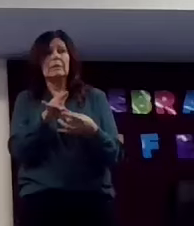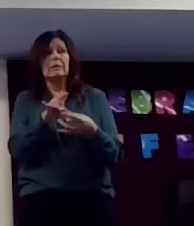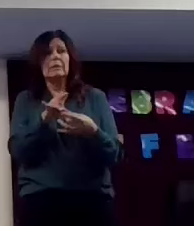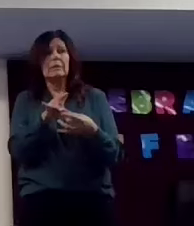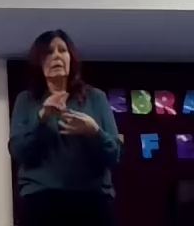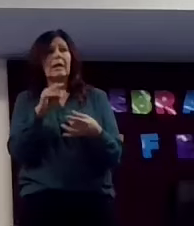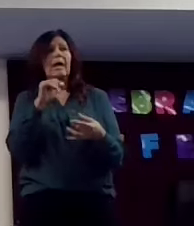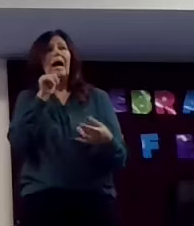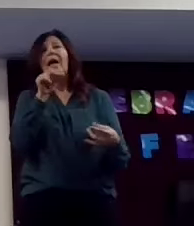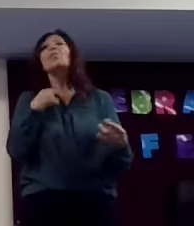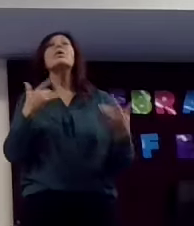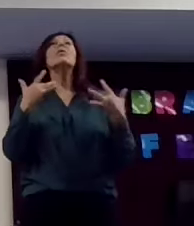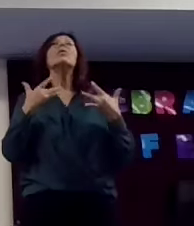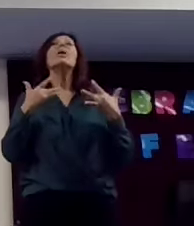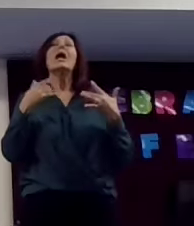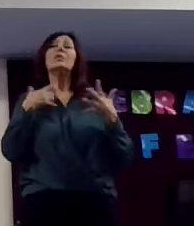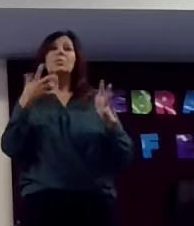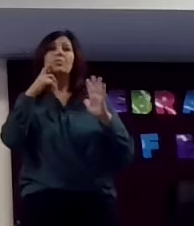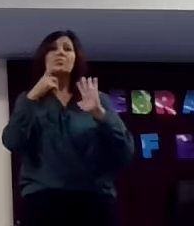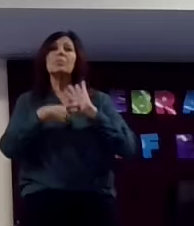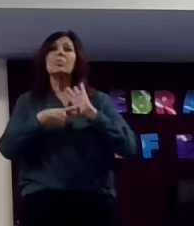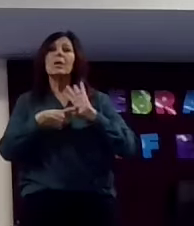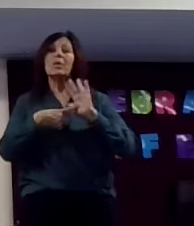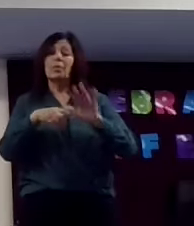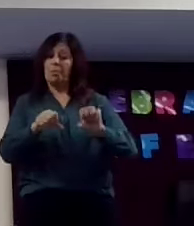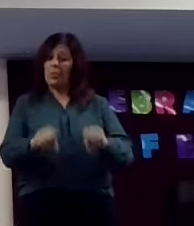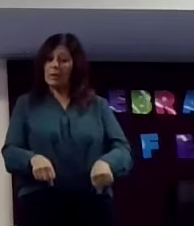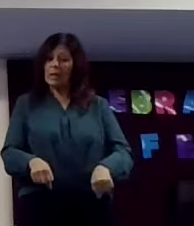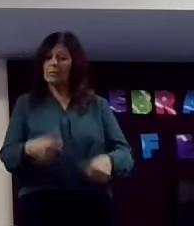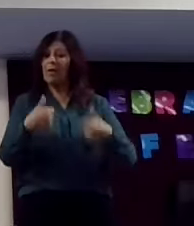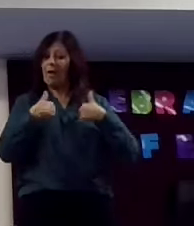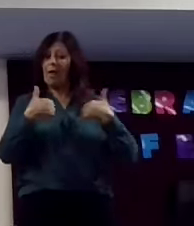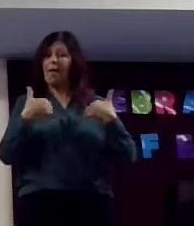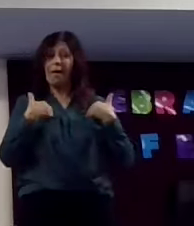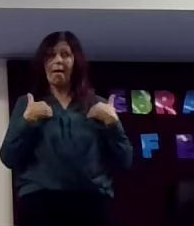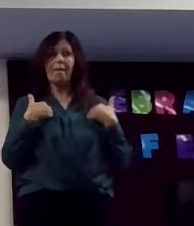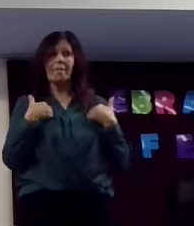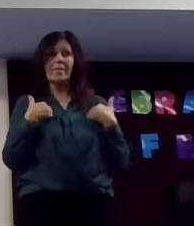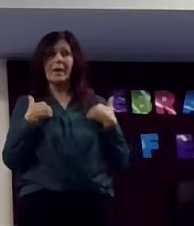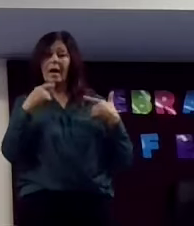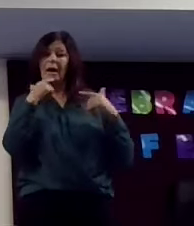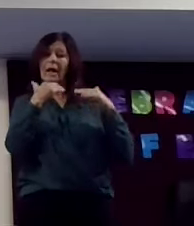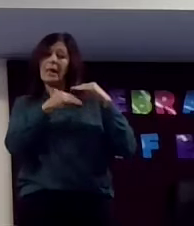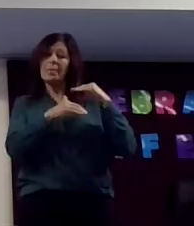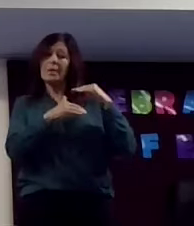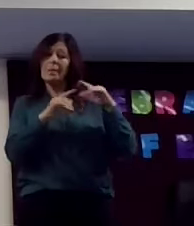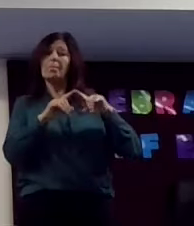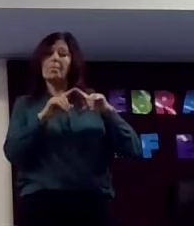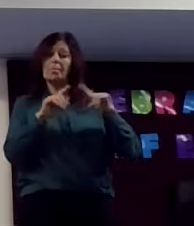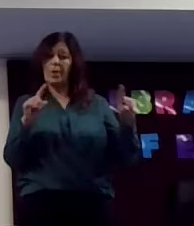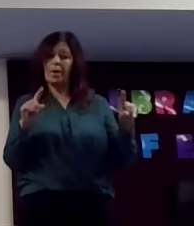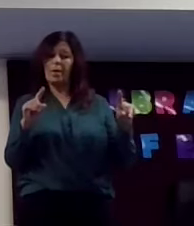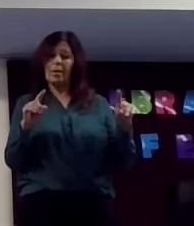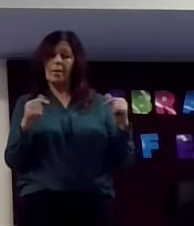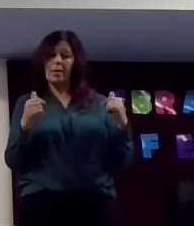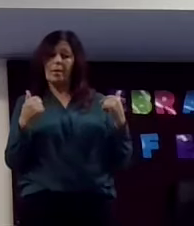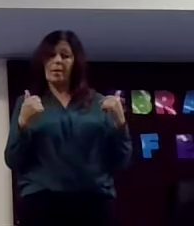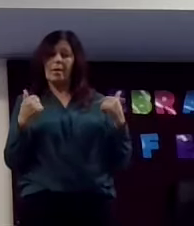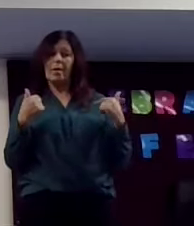look for a sympathy party. I'm just trying to recognize the potentials that I have are limited, but yet